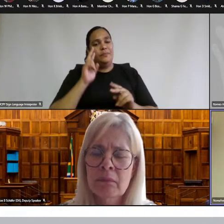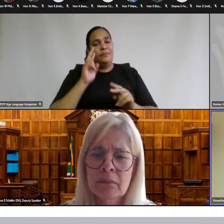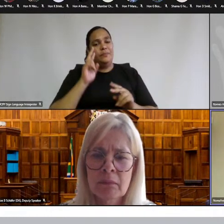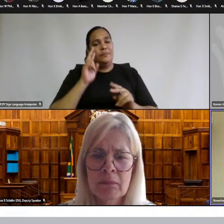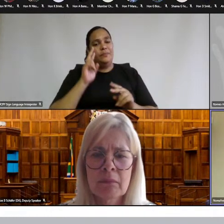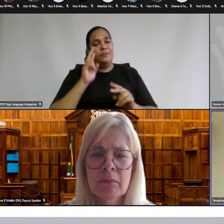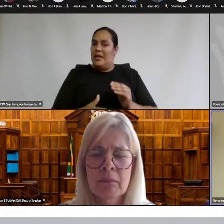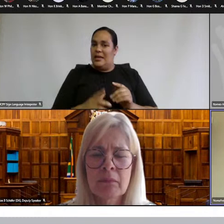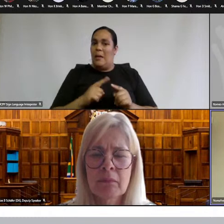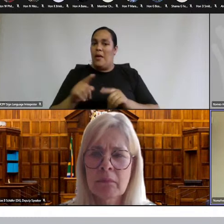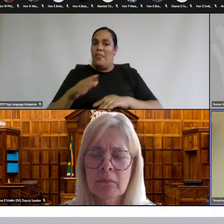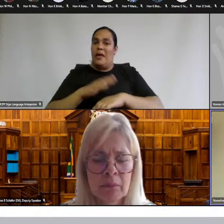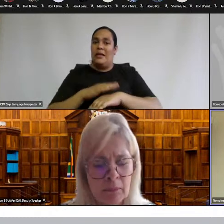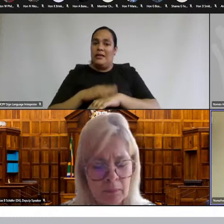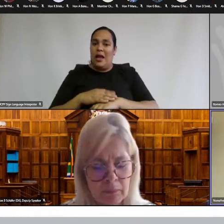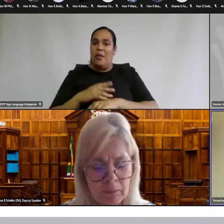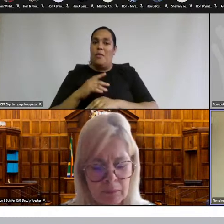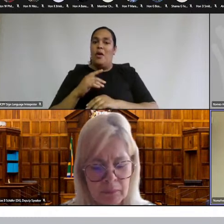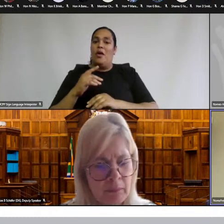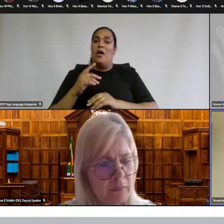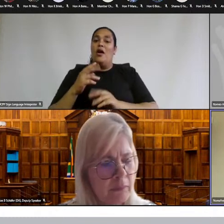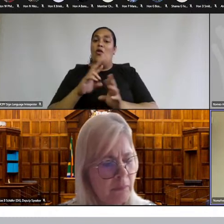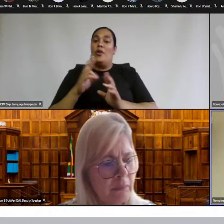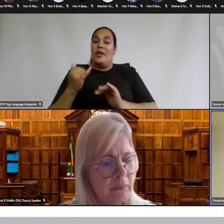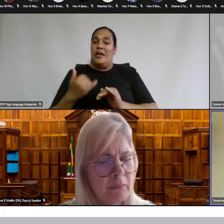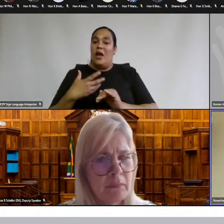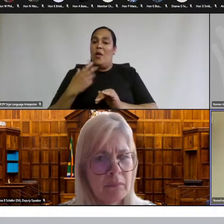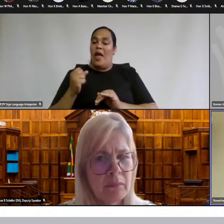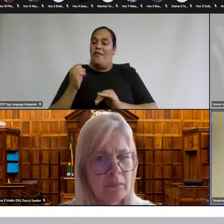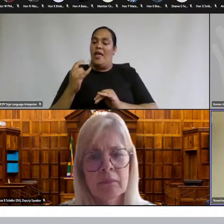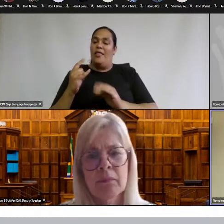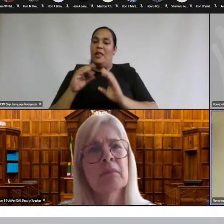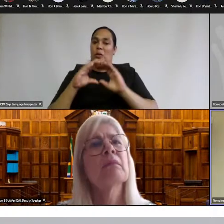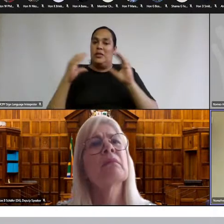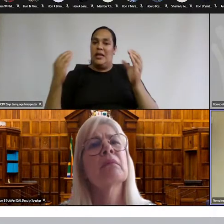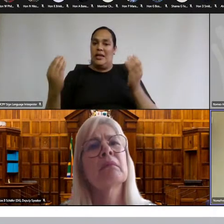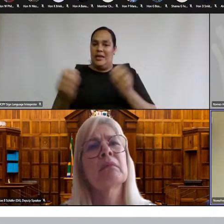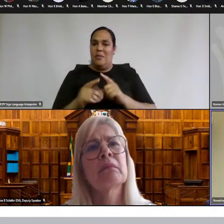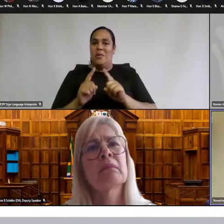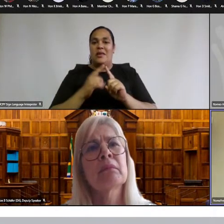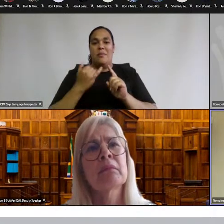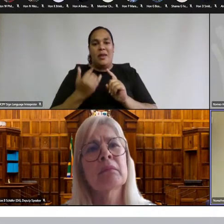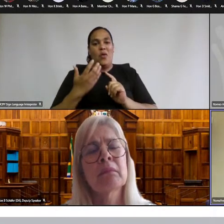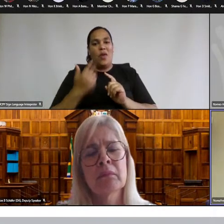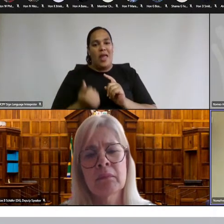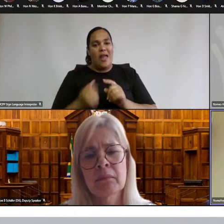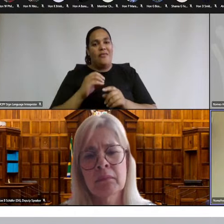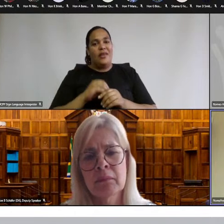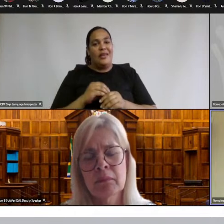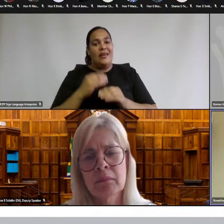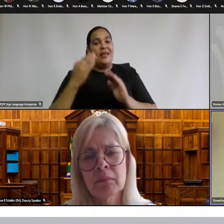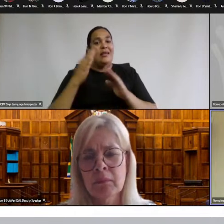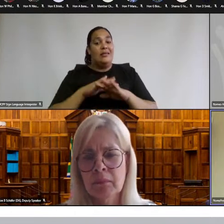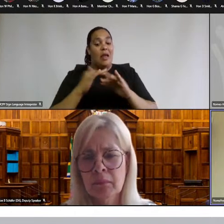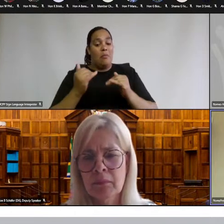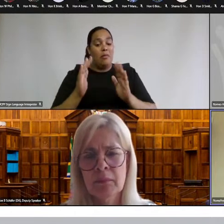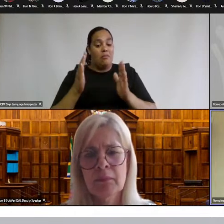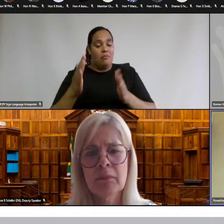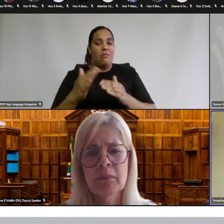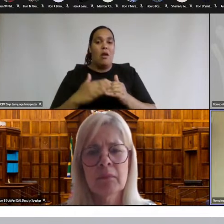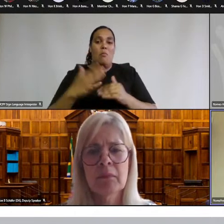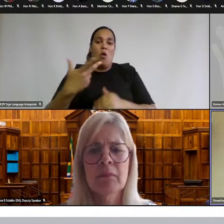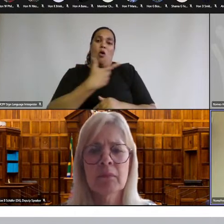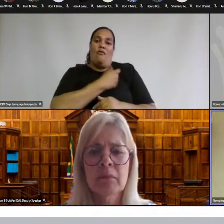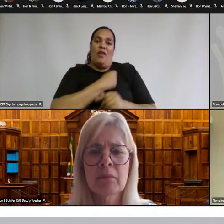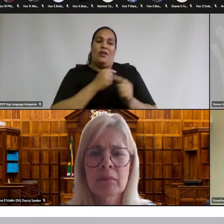ended. But at the time, it was about already now we've got the Athlone Stadium, and also now we are in the phase of taking more vaccines